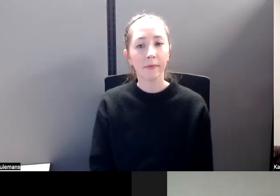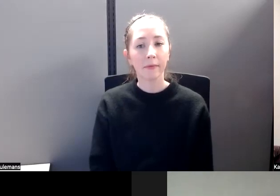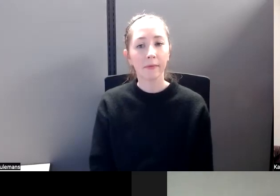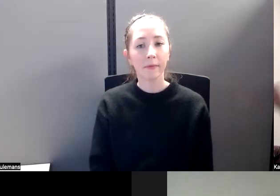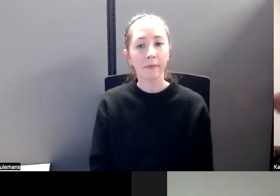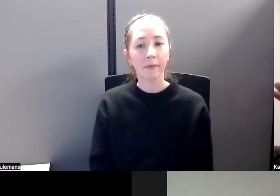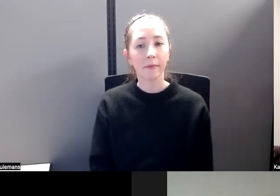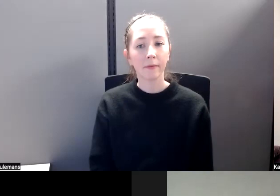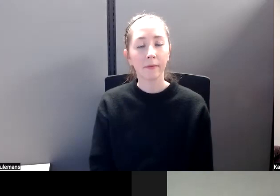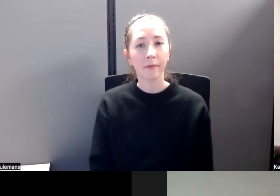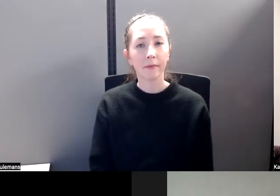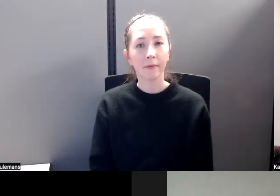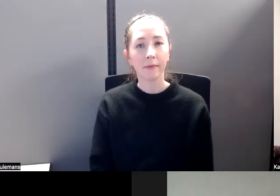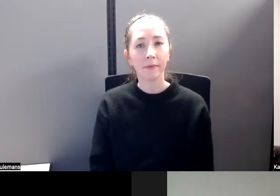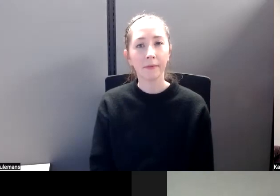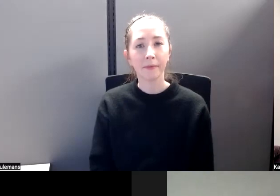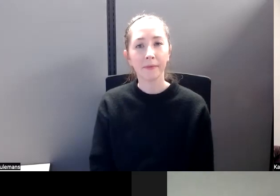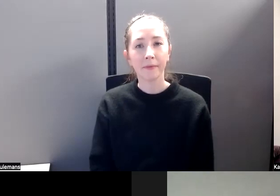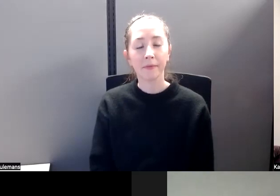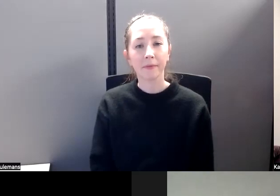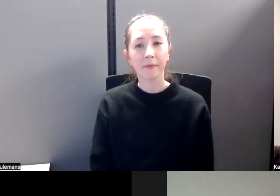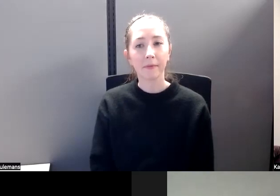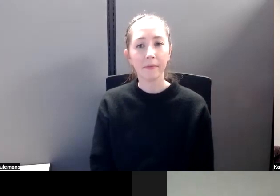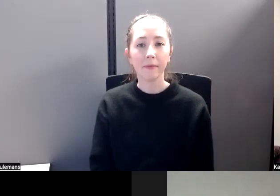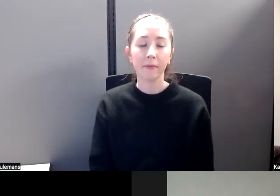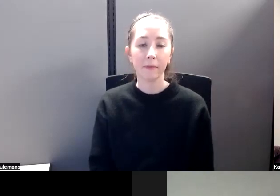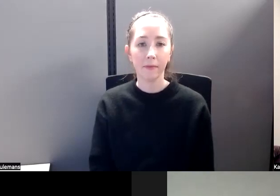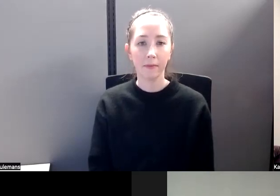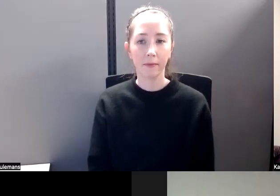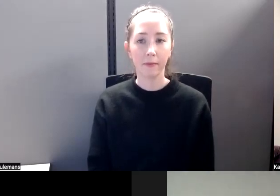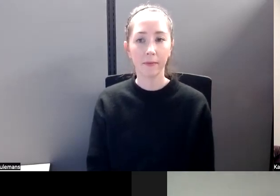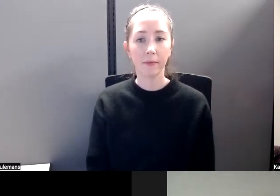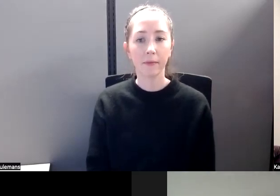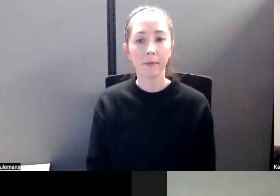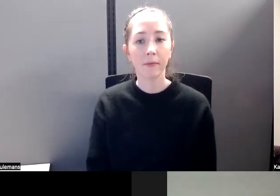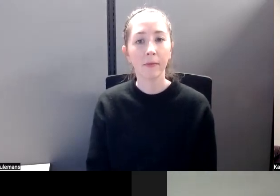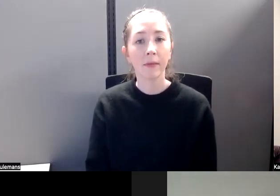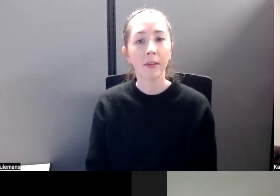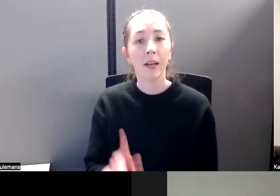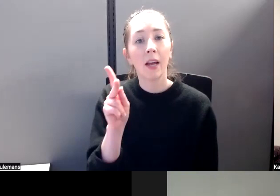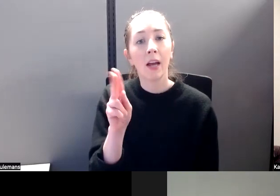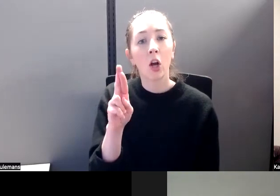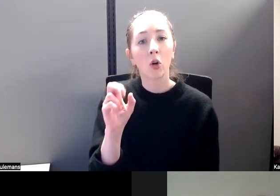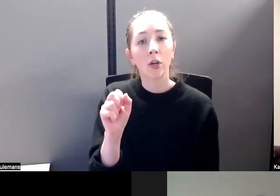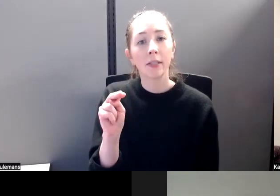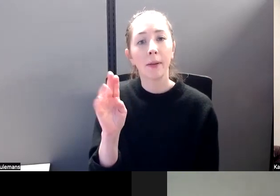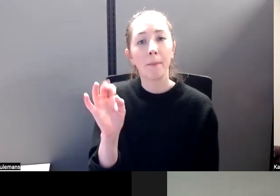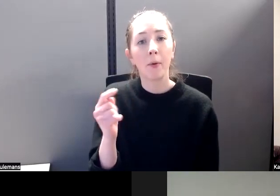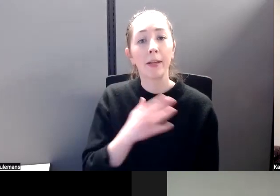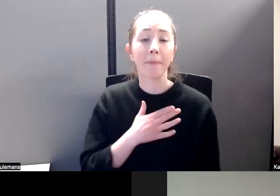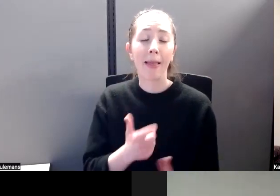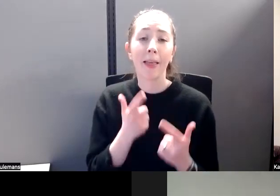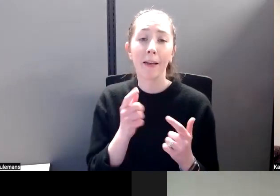along with Pat and Tyler and everyone else in the movie? Kristin Booth is my life. She is my